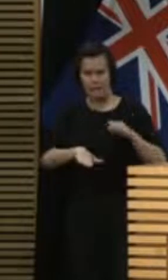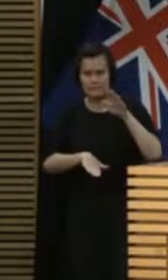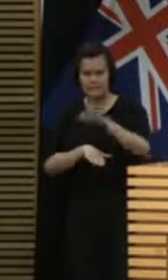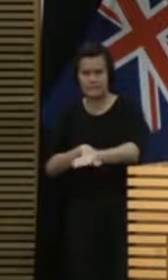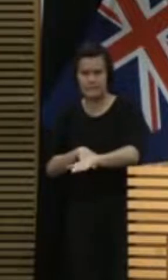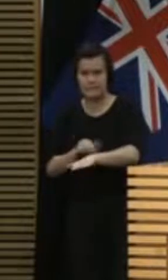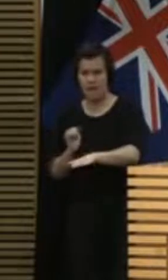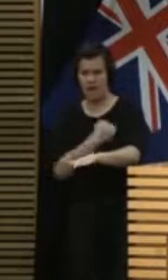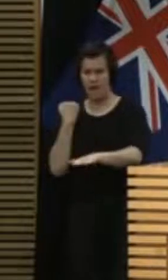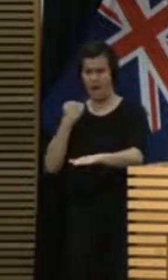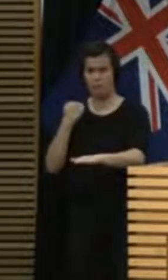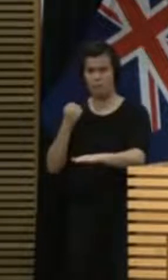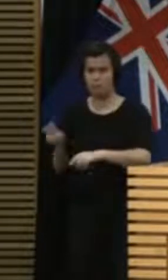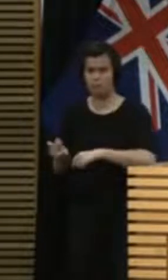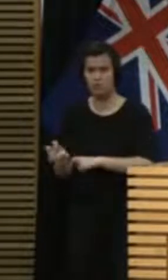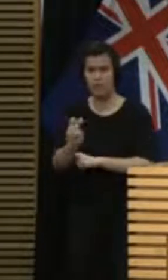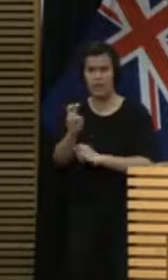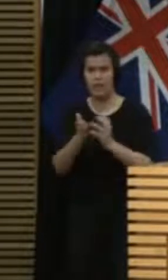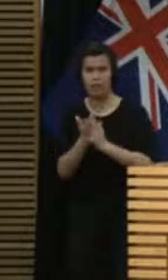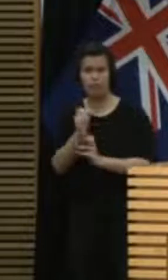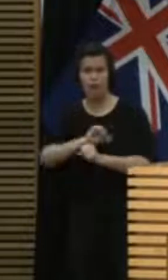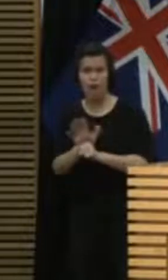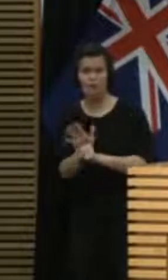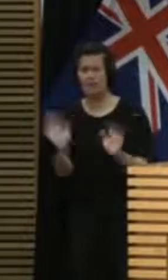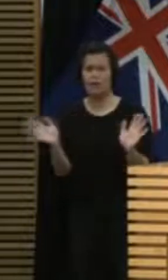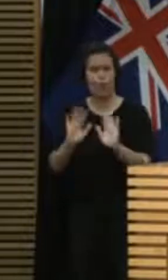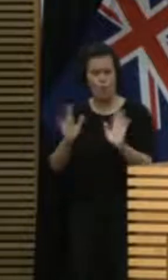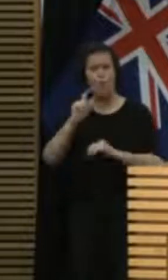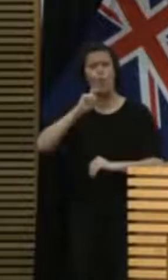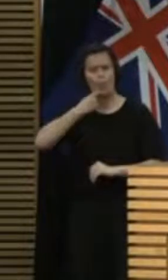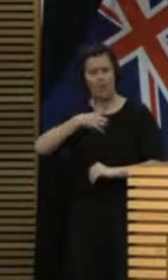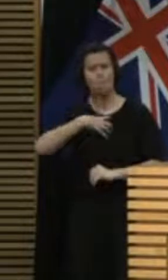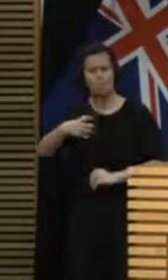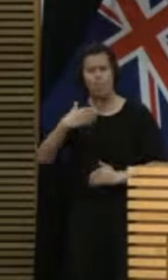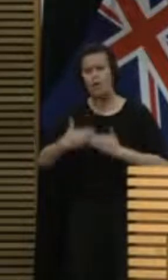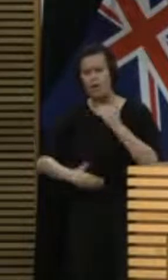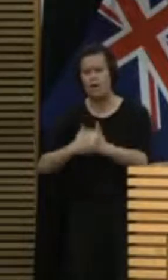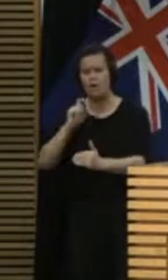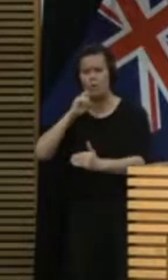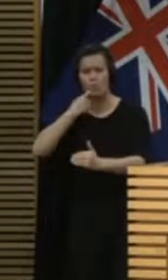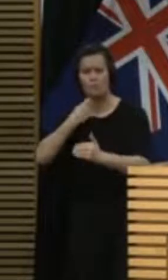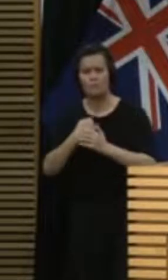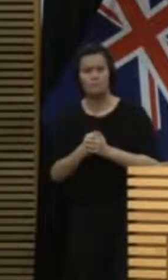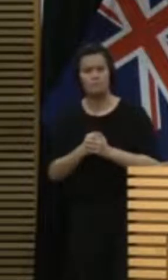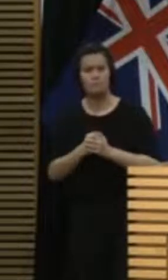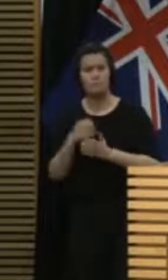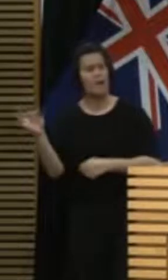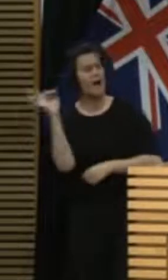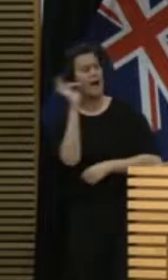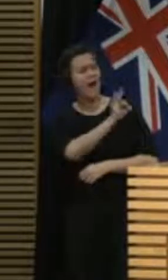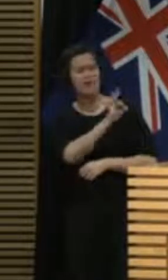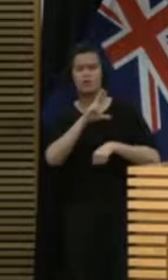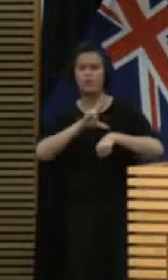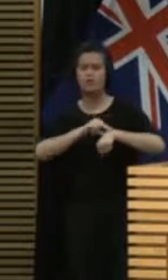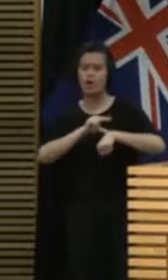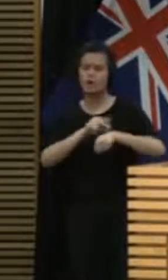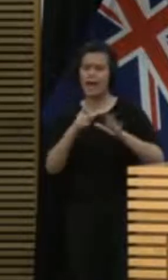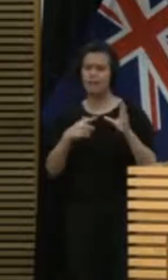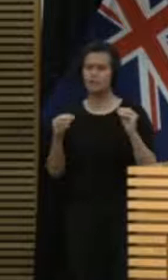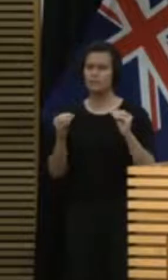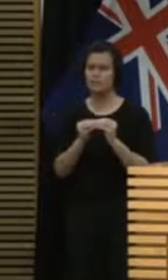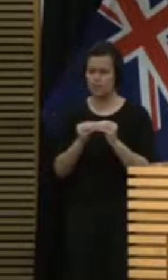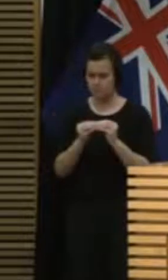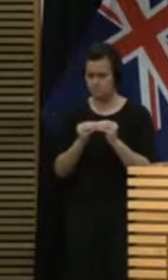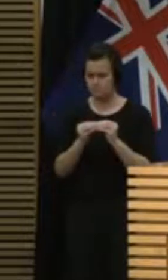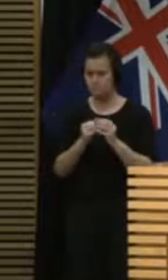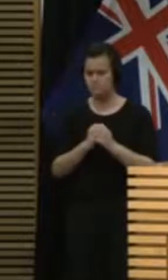in to help support that. Can I also just throw a similar version of that question to you, Dr. Bloomfield, because a member of the public might be confused why there are all these